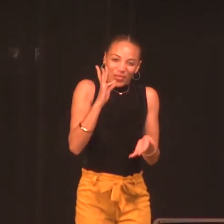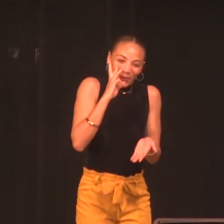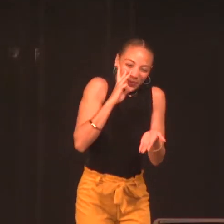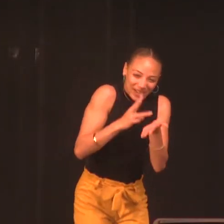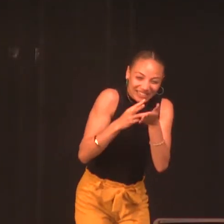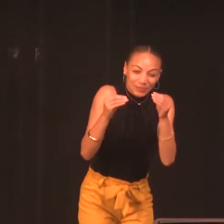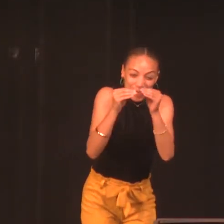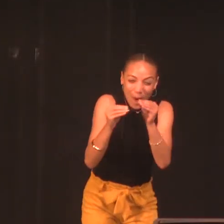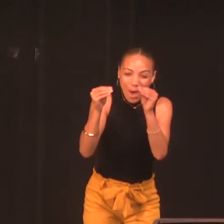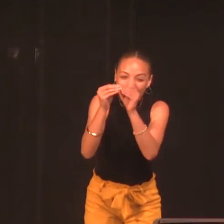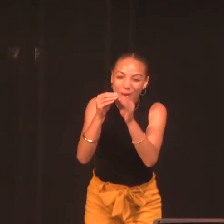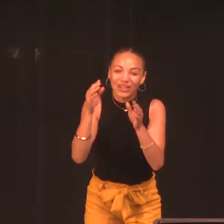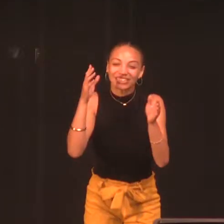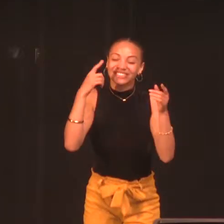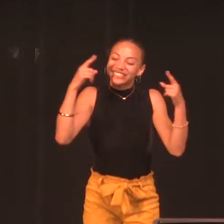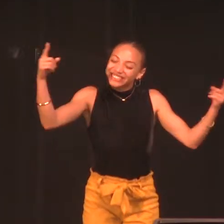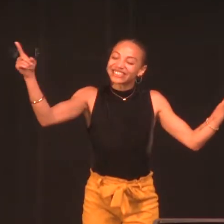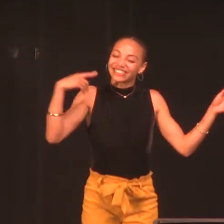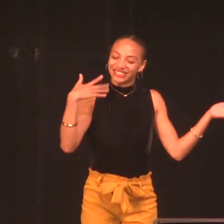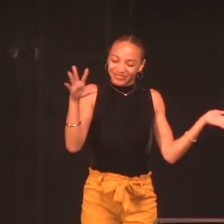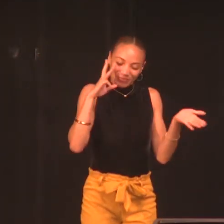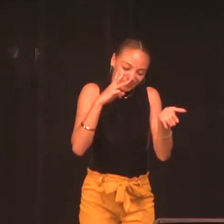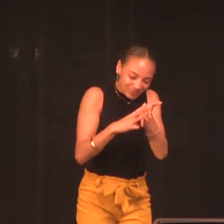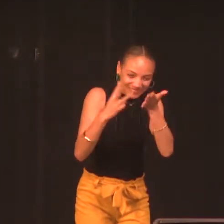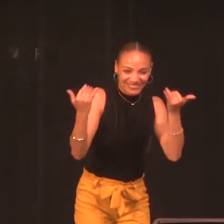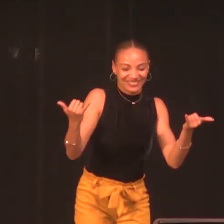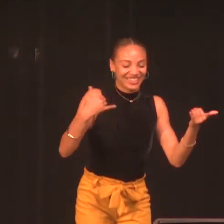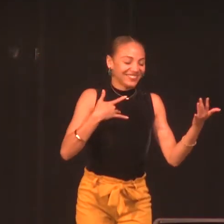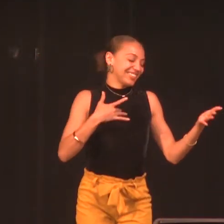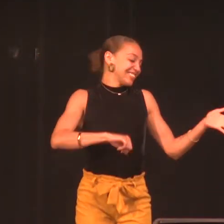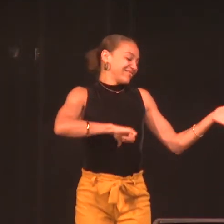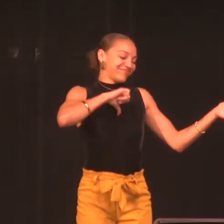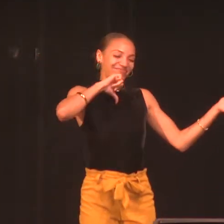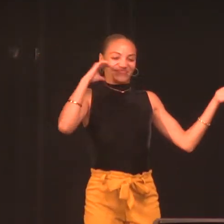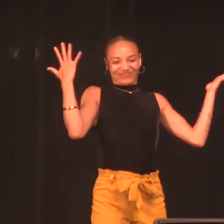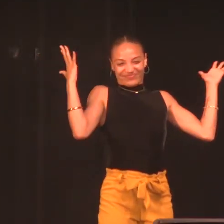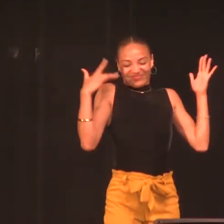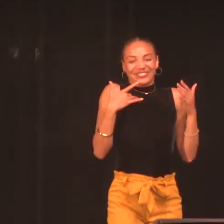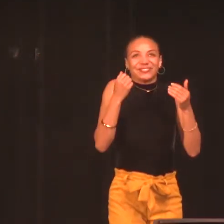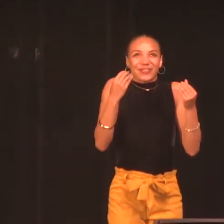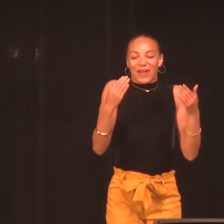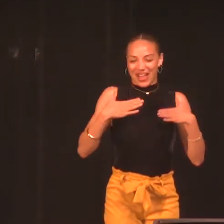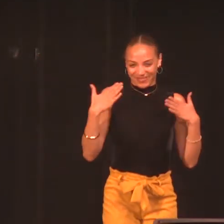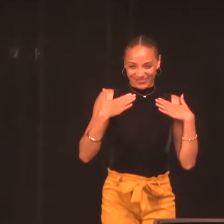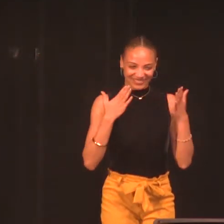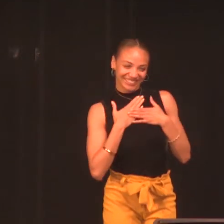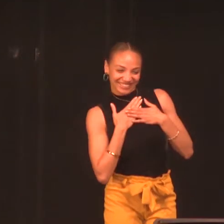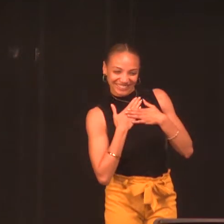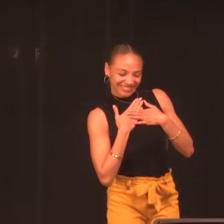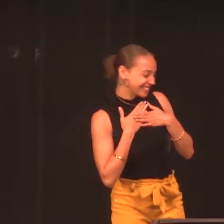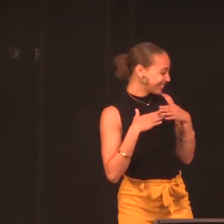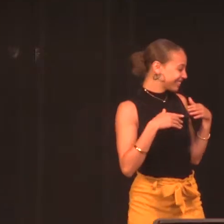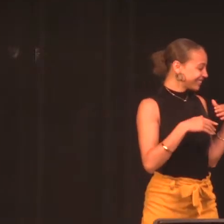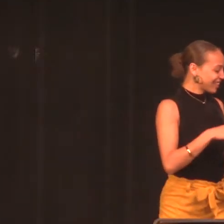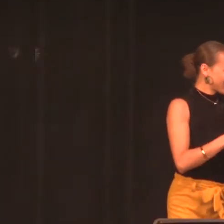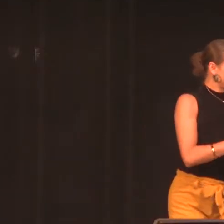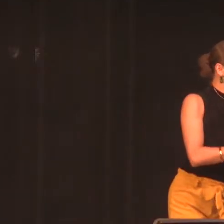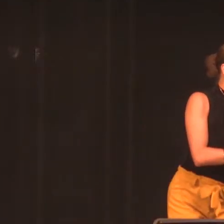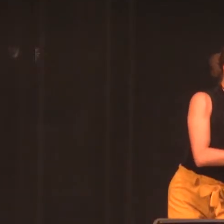that success with you. I hope I get to witness more and more successes along your journey as well. I am so proud and happy to